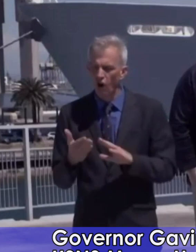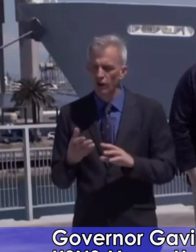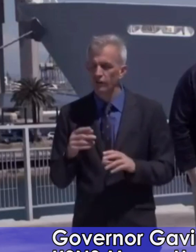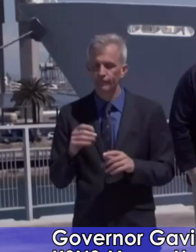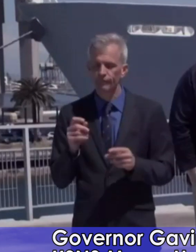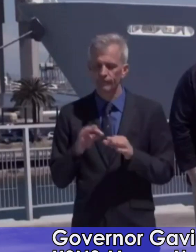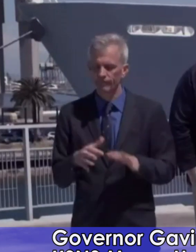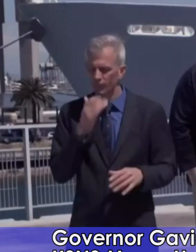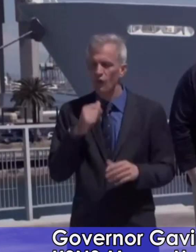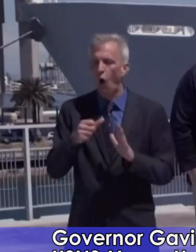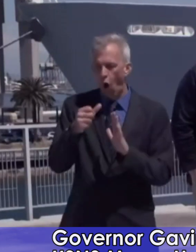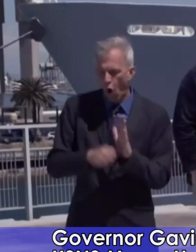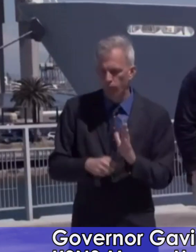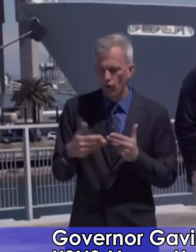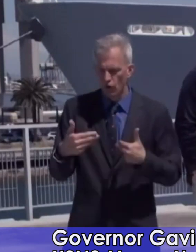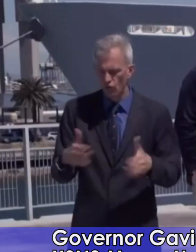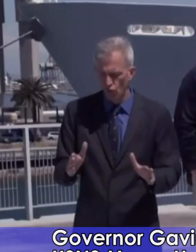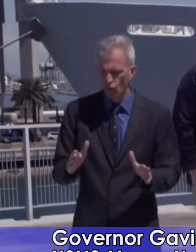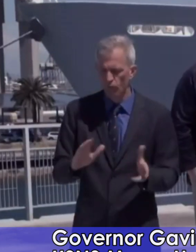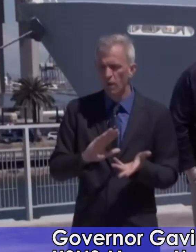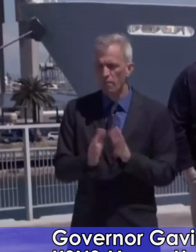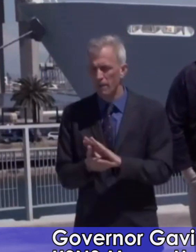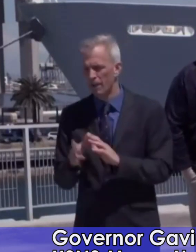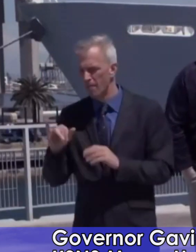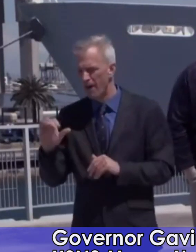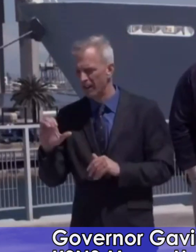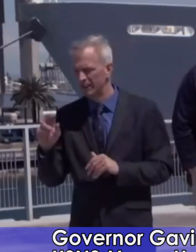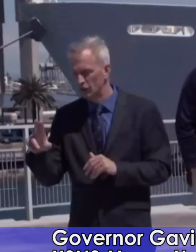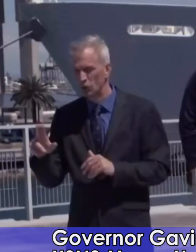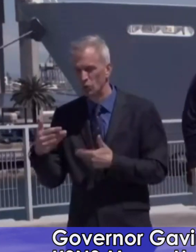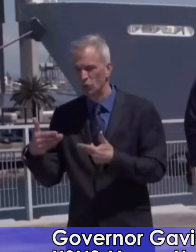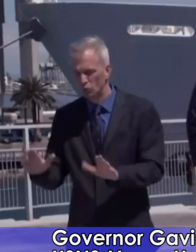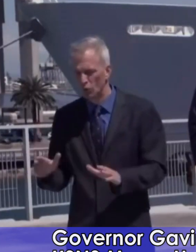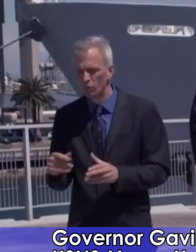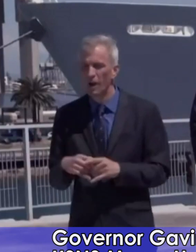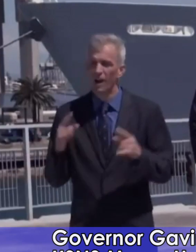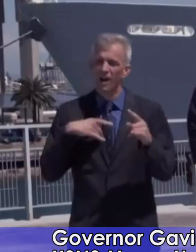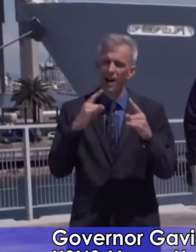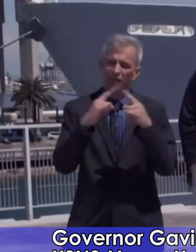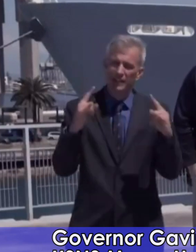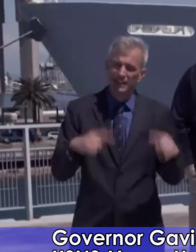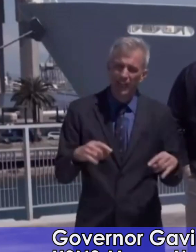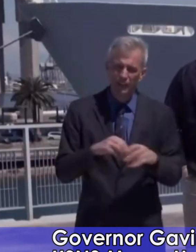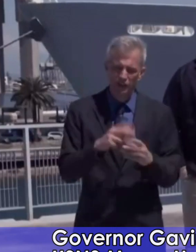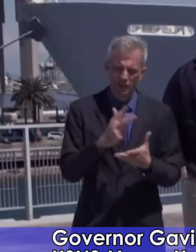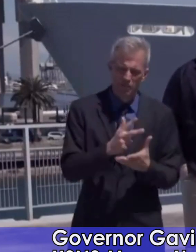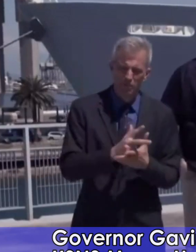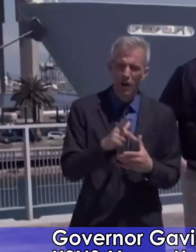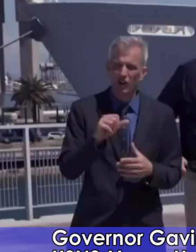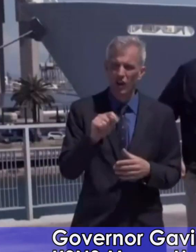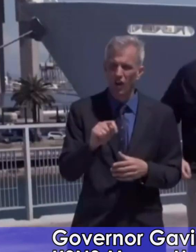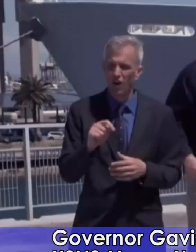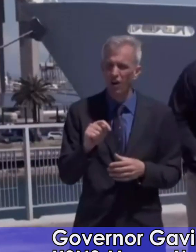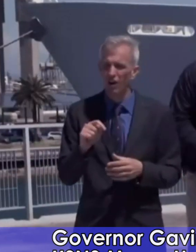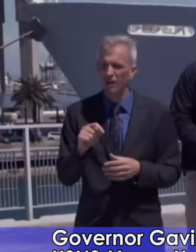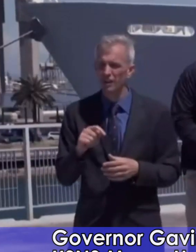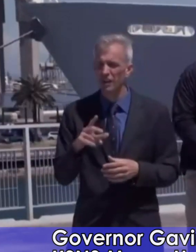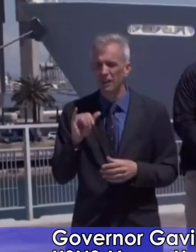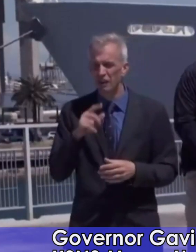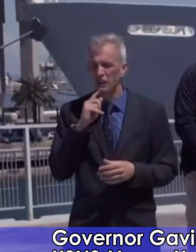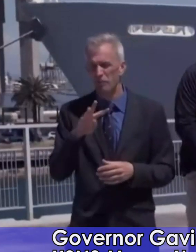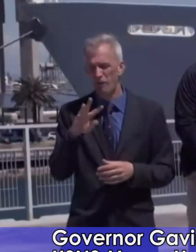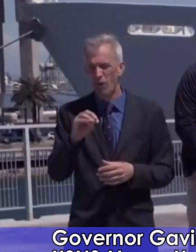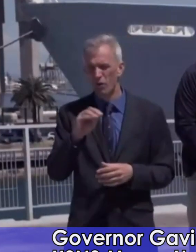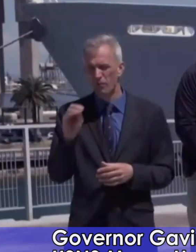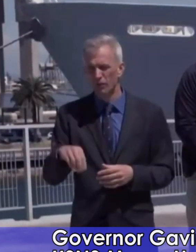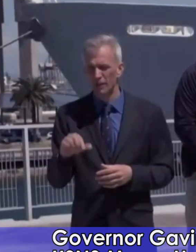rooms, putting tents up in parking lots, and providing a surge capacity that is equivalent to 40% of their licensed